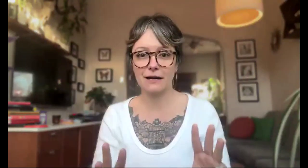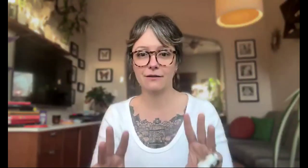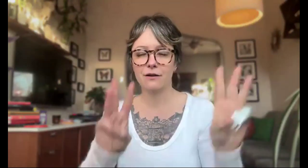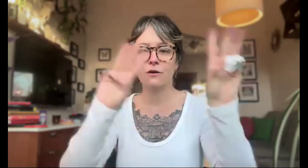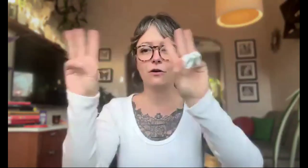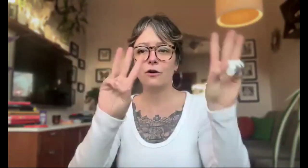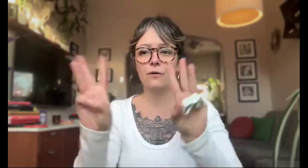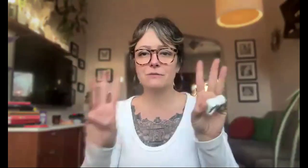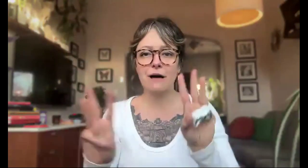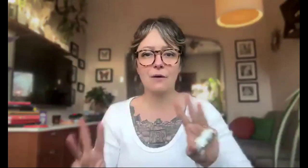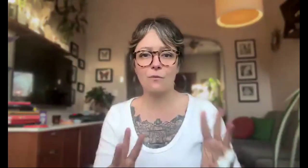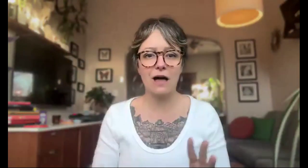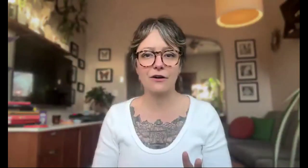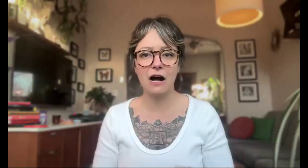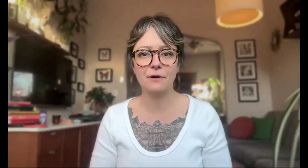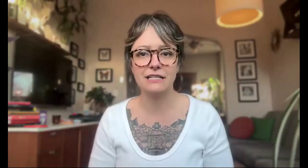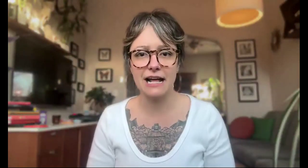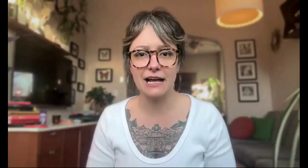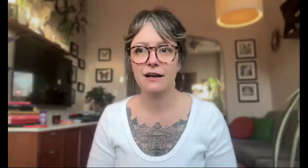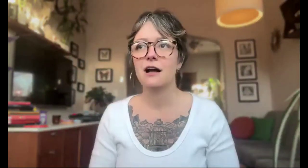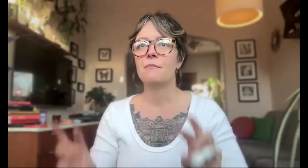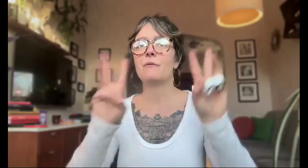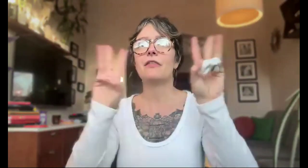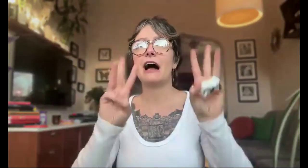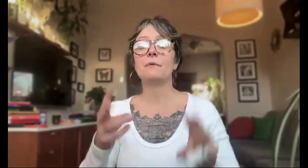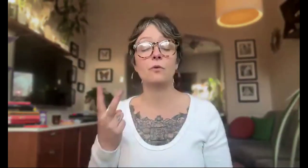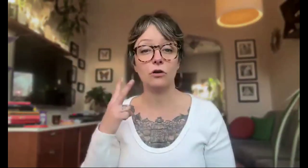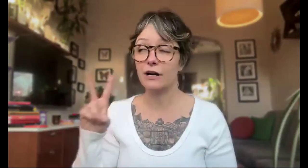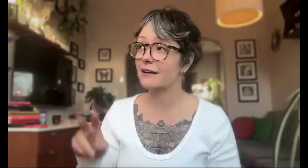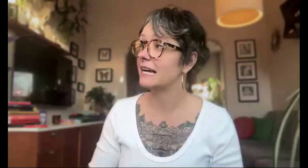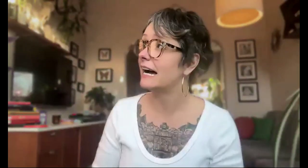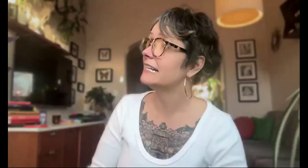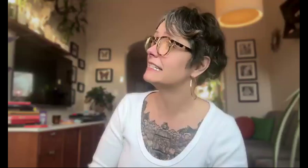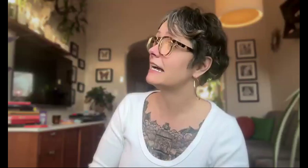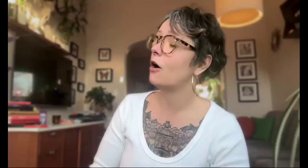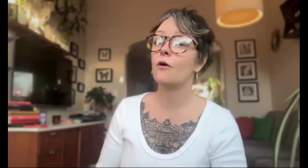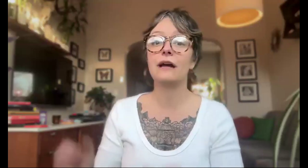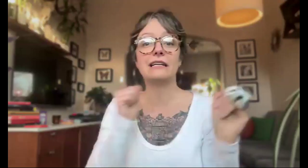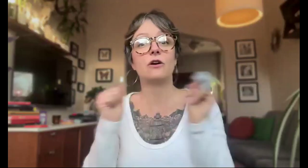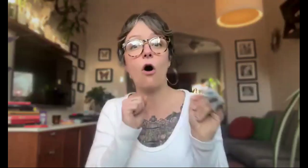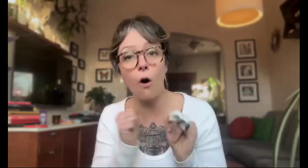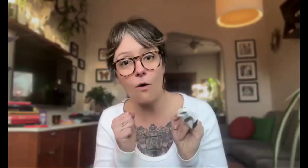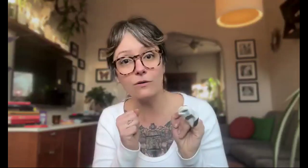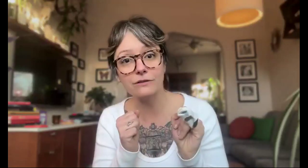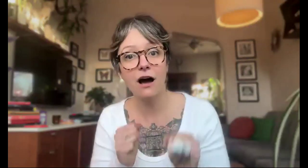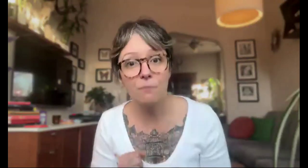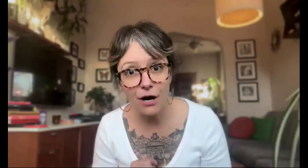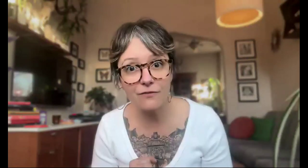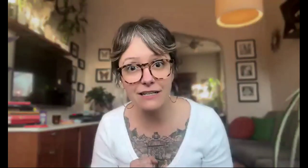down. Who is my weather helper today? My weather helper will look outside and say, oh, it is cold.